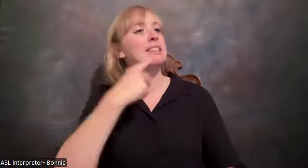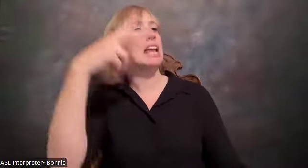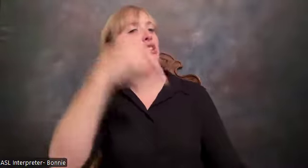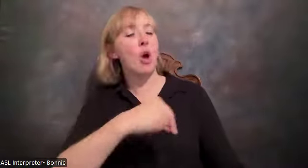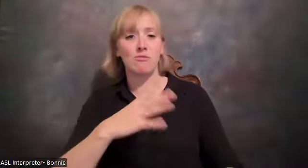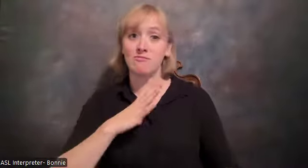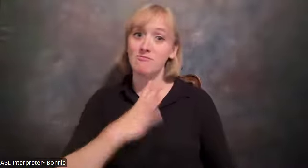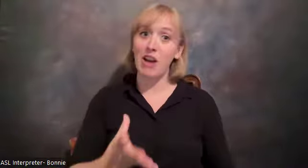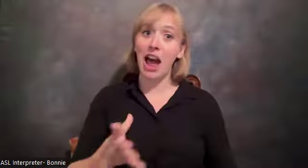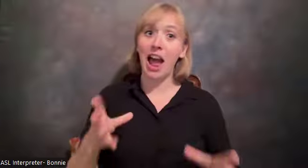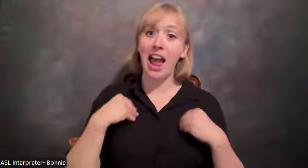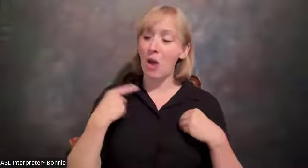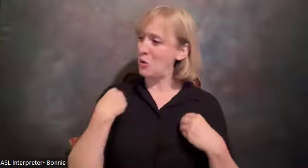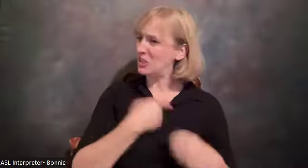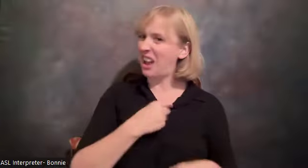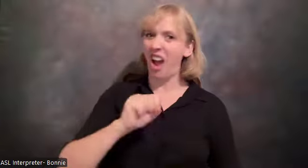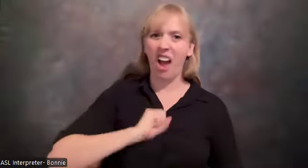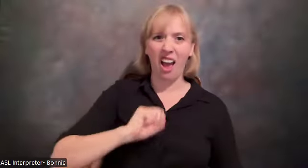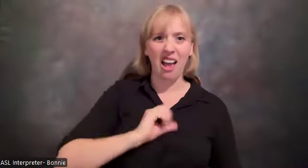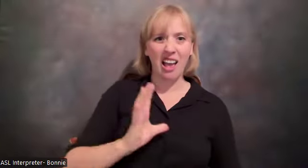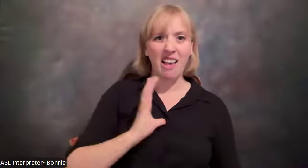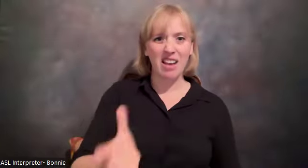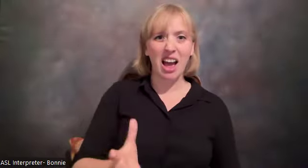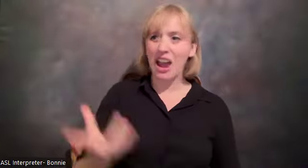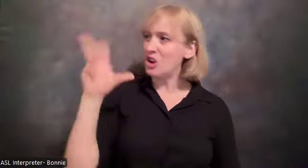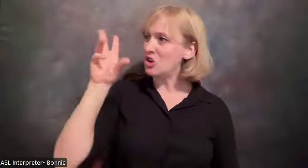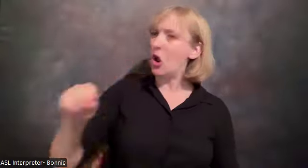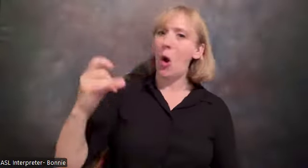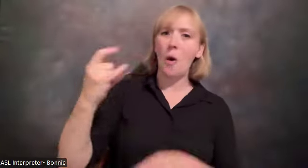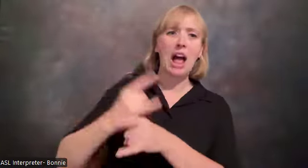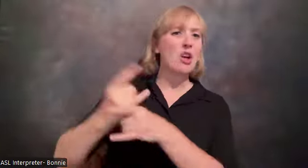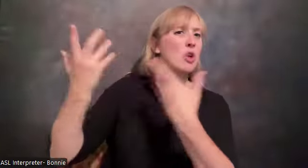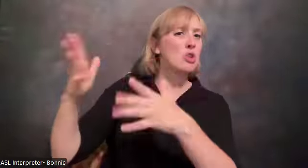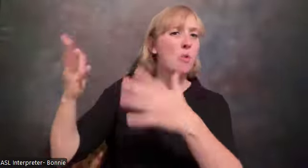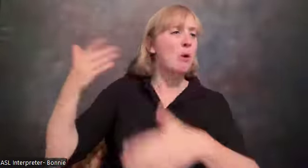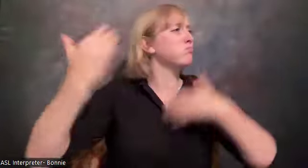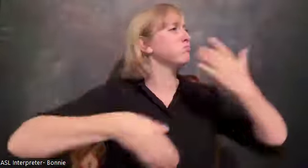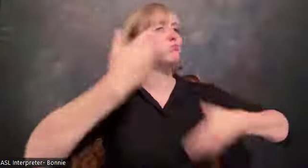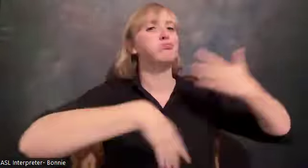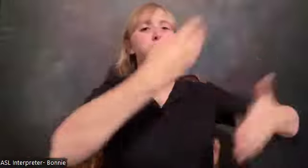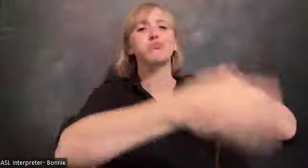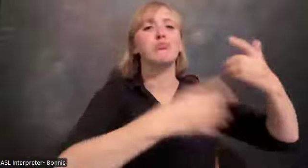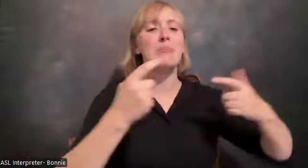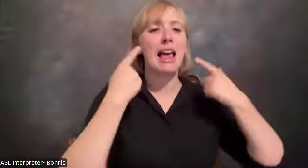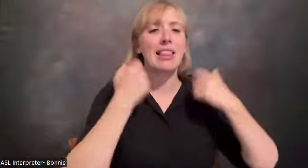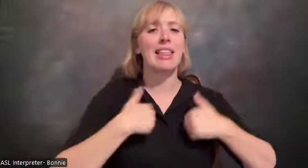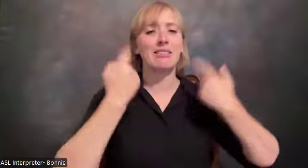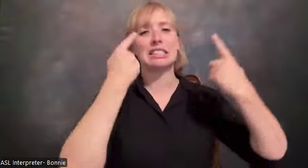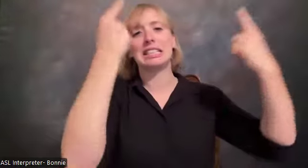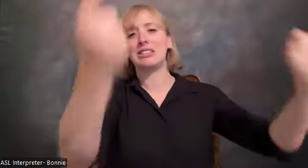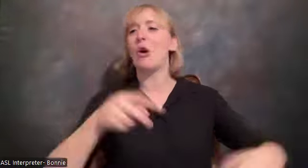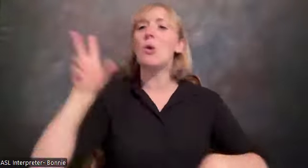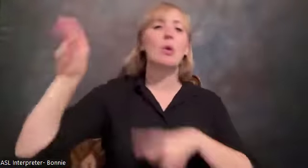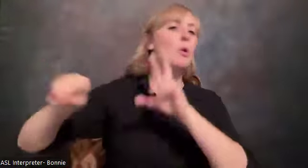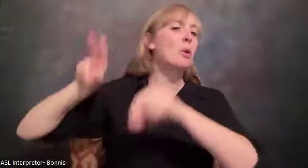you would have gone, oh, no. And just gone on and lived a happy, successful life, just saying